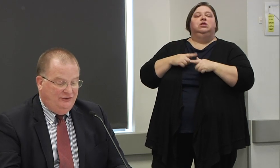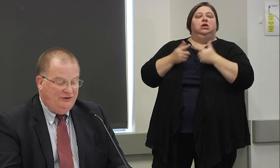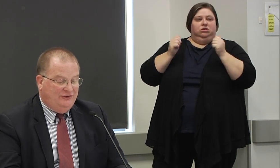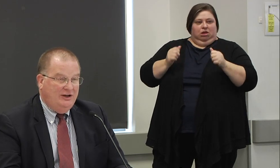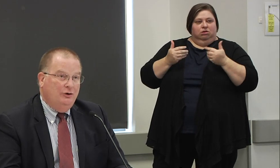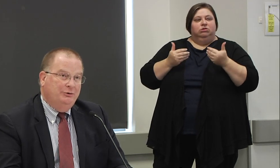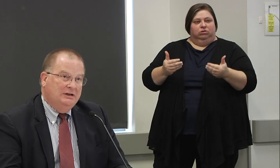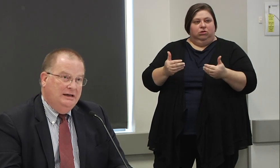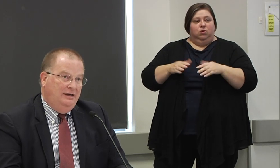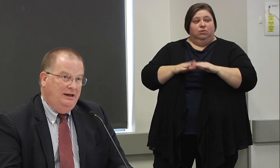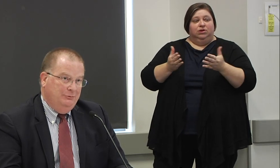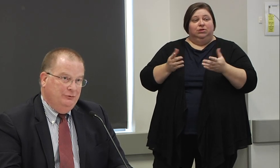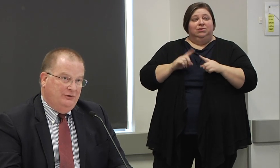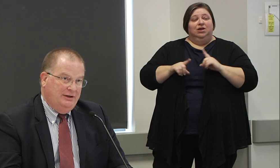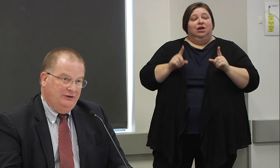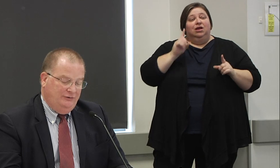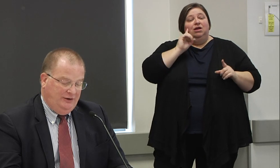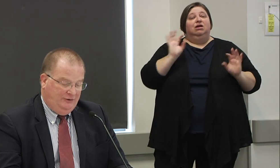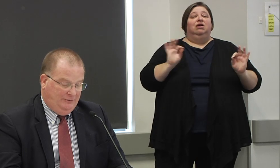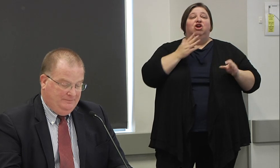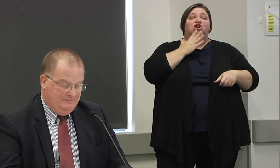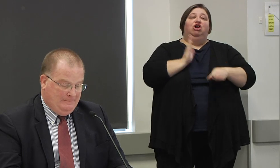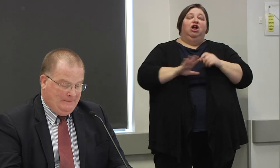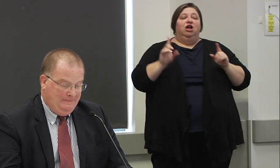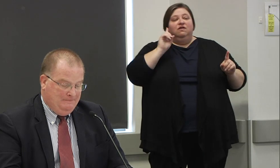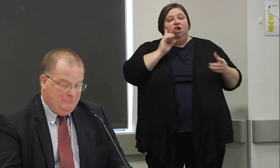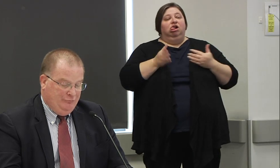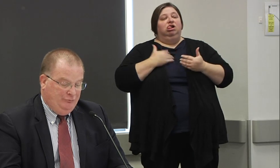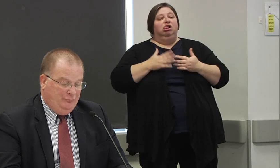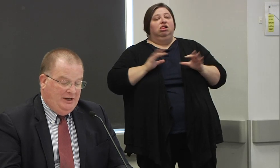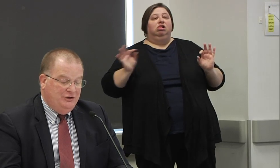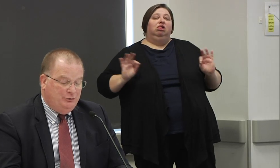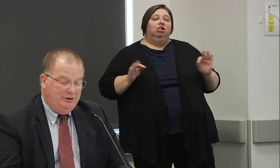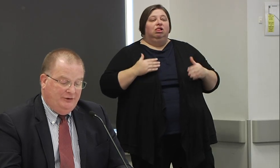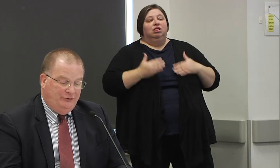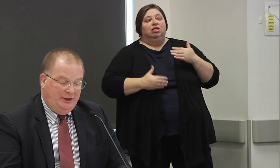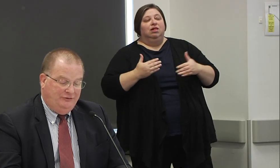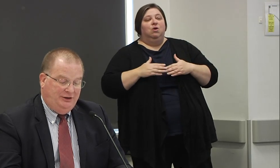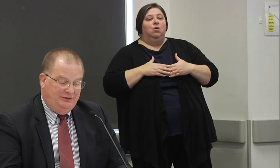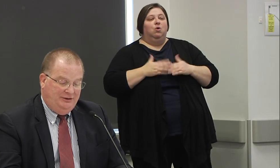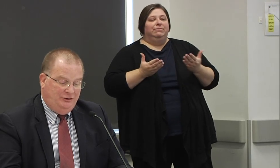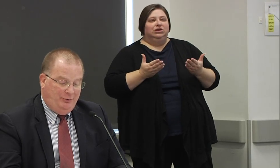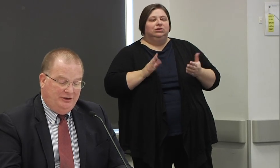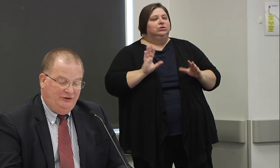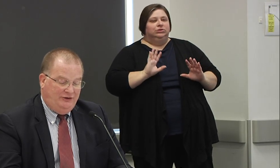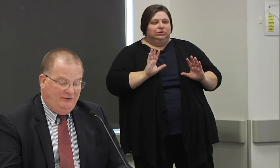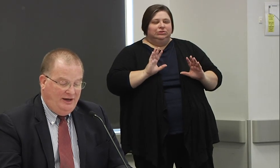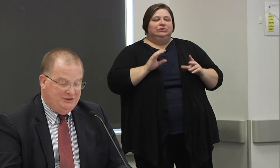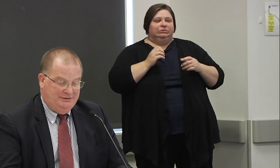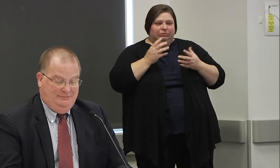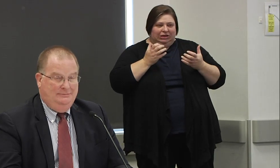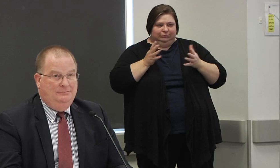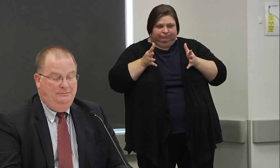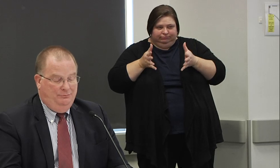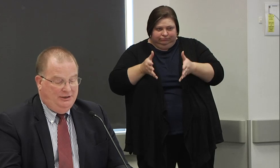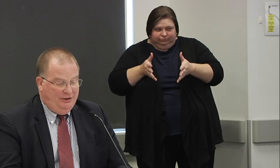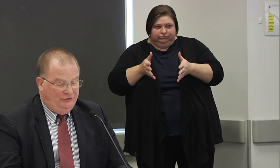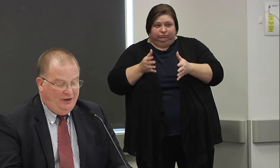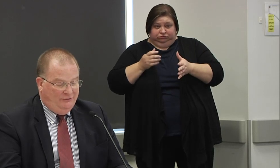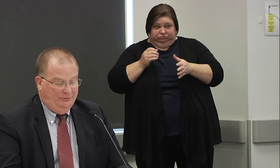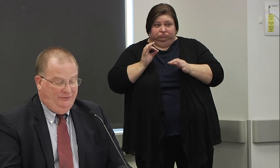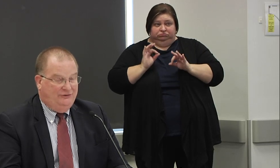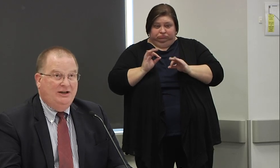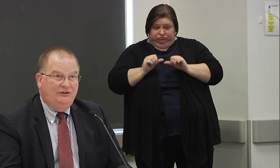to stay open and move to the next phase. Each one of us will have to continue to practice safe hygiene, minimize